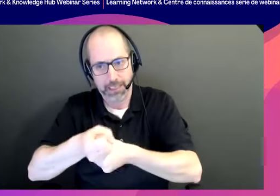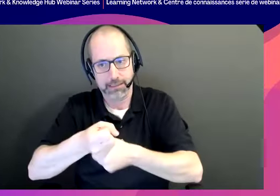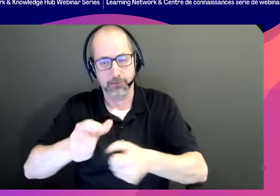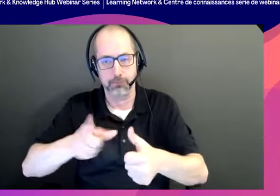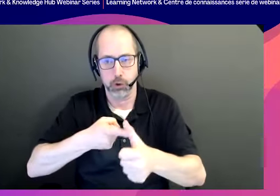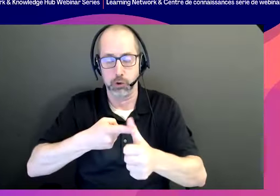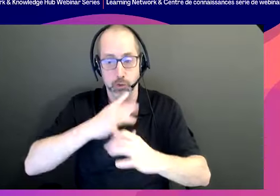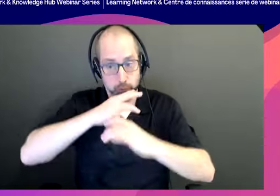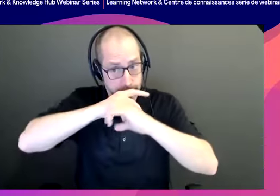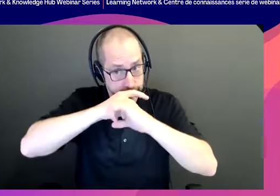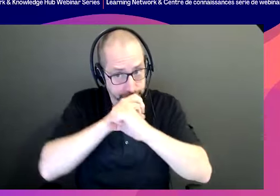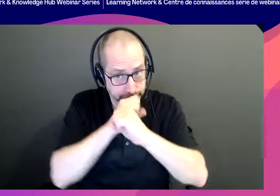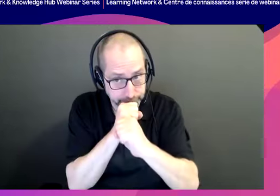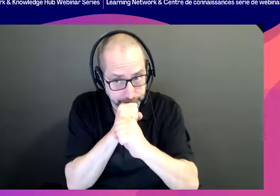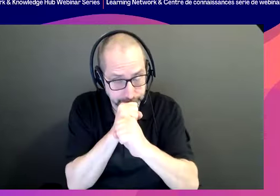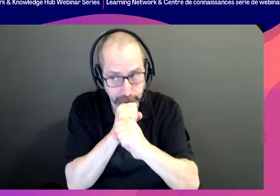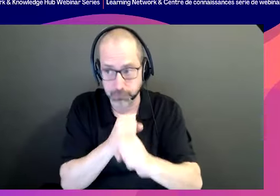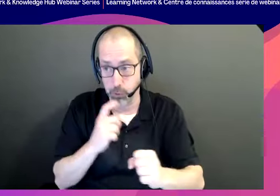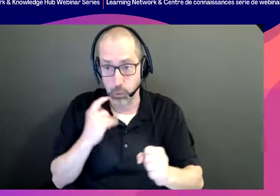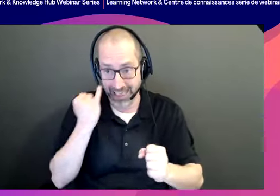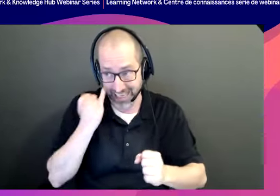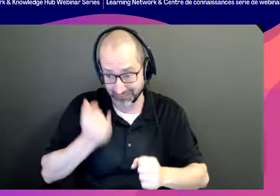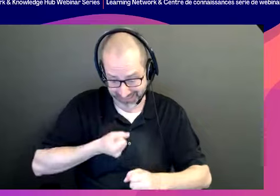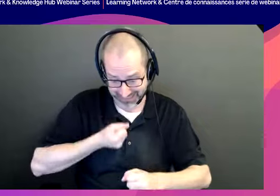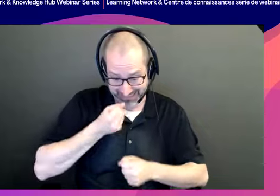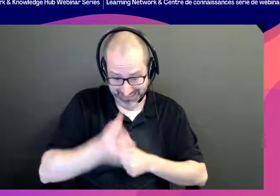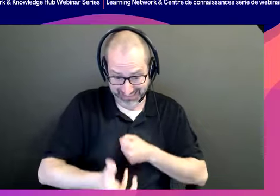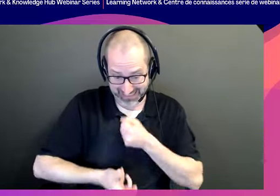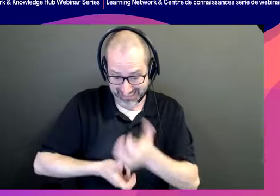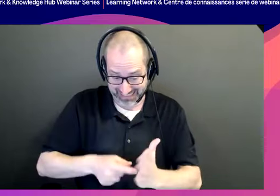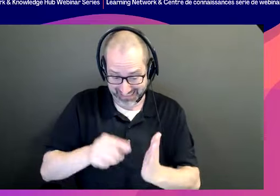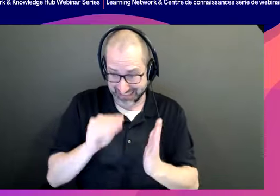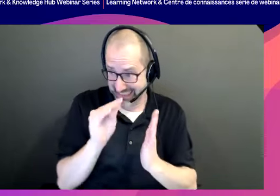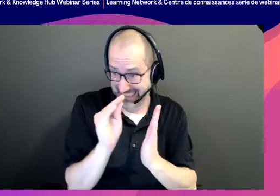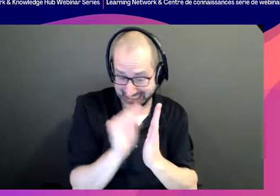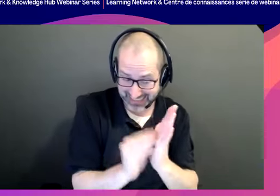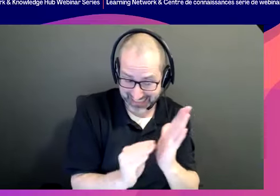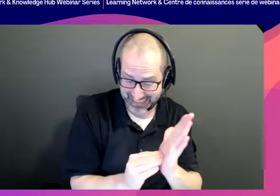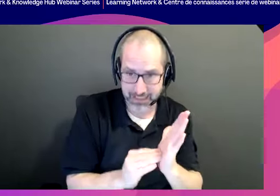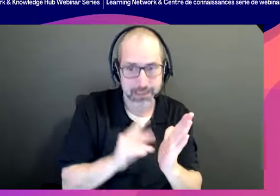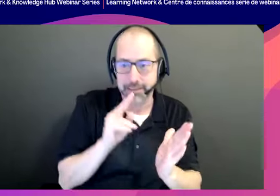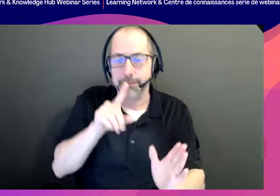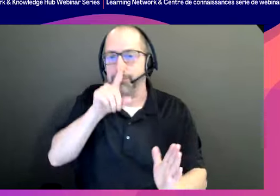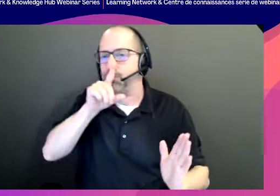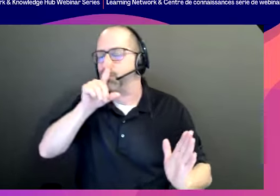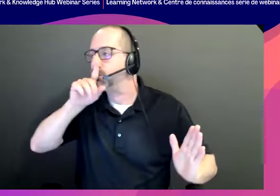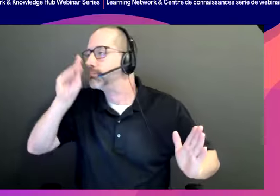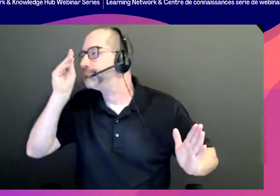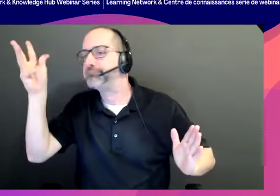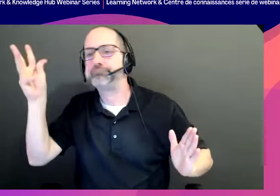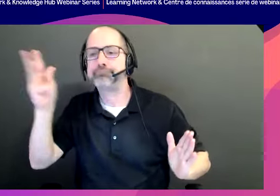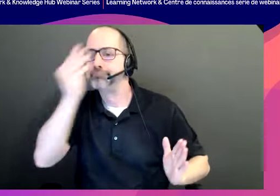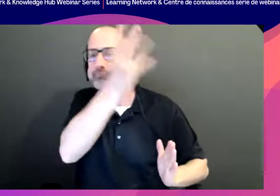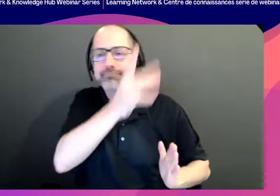confidentiality is so important, and that shows us that you have respect for us as